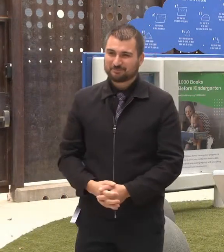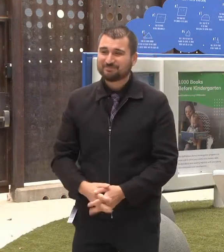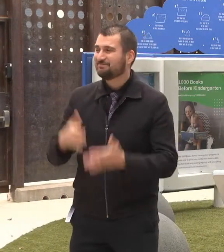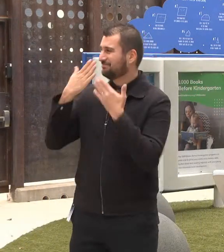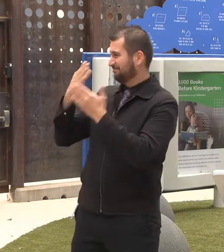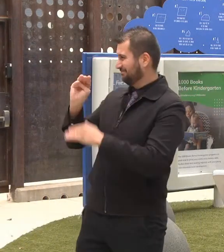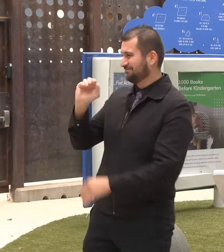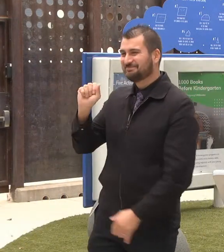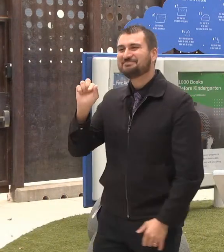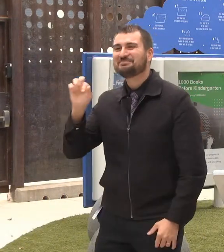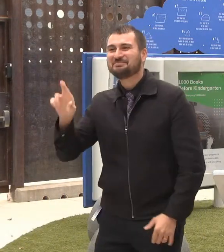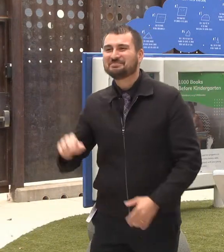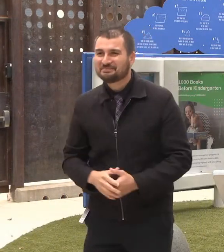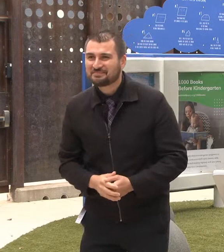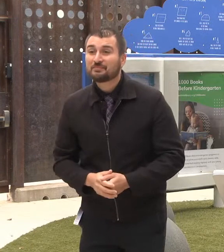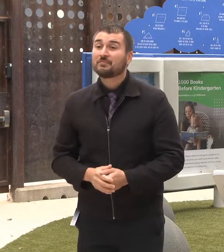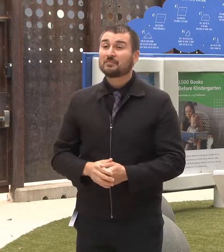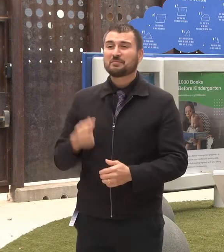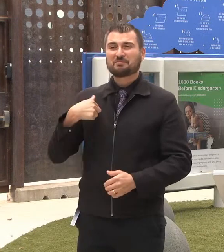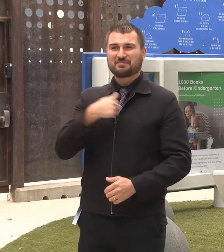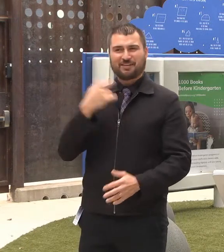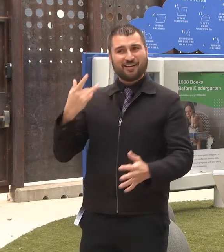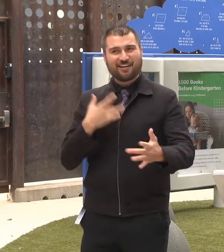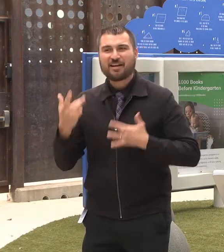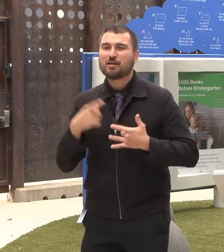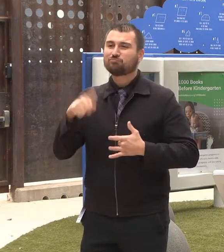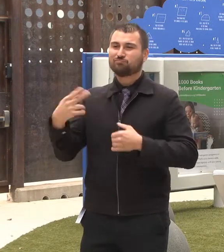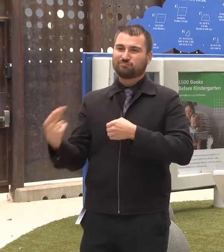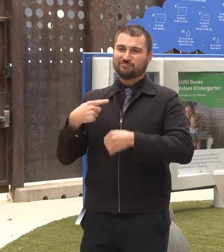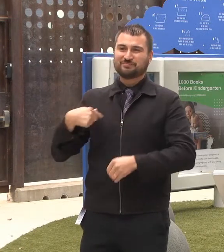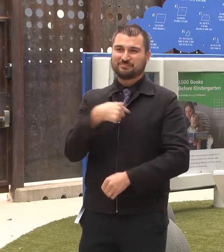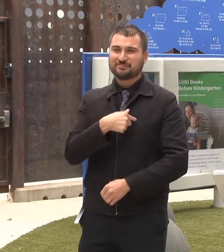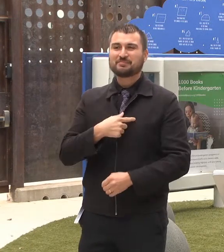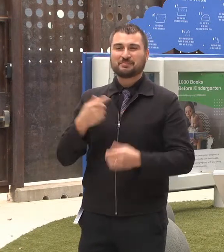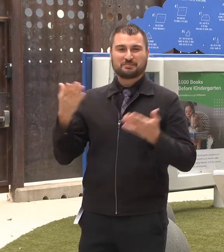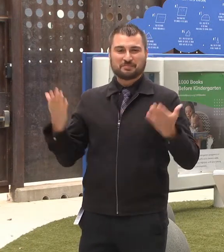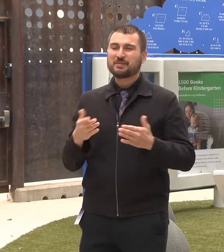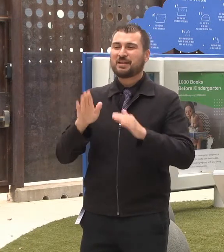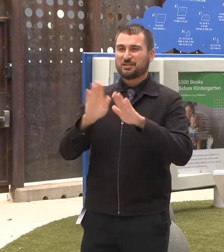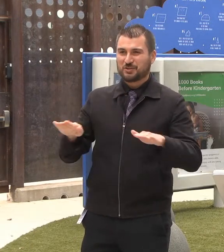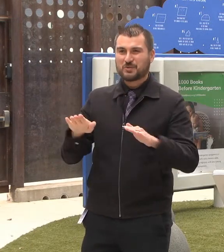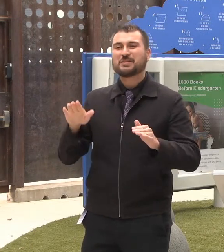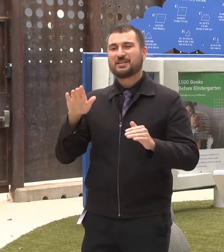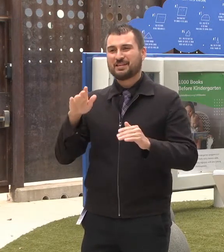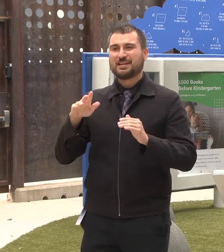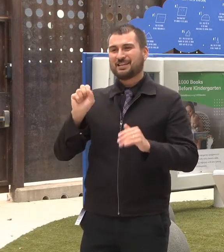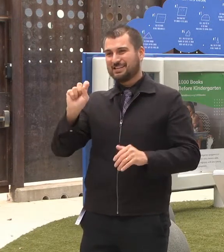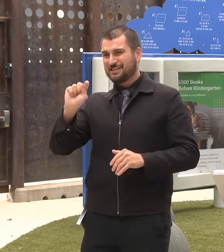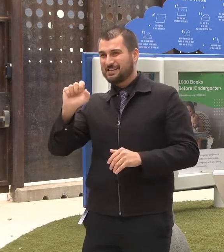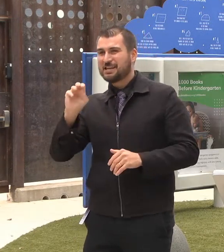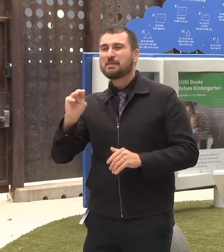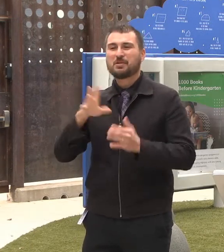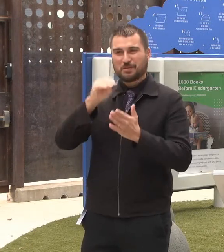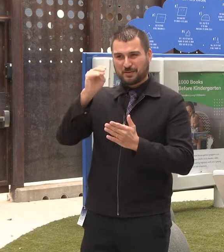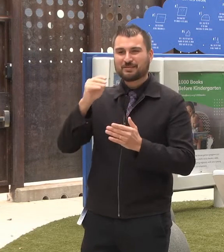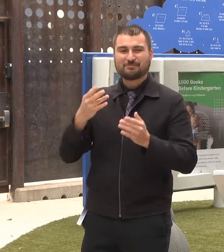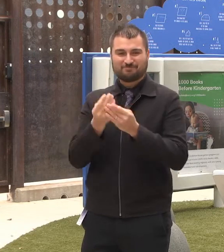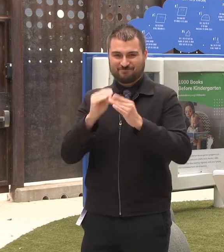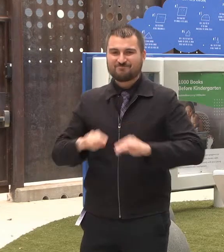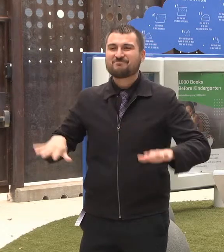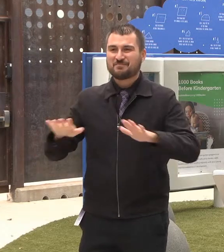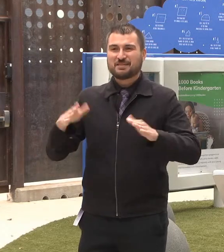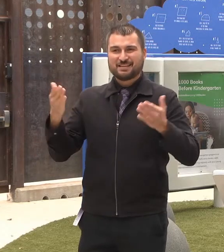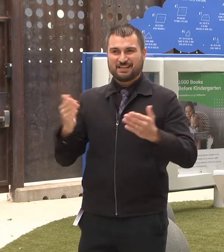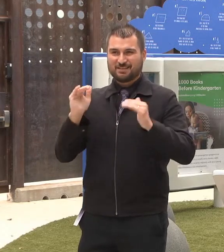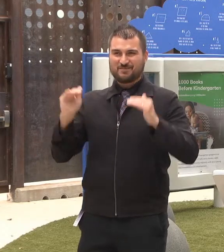Thank you, Mayor. So we are thrilled to have you join us today in the Children's STEAM Learning Garden here at the Advanced Learning Library that's part of our Children's